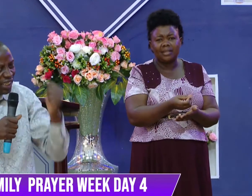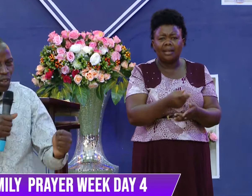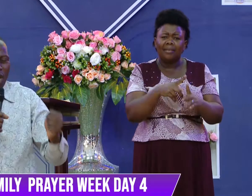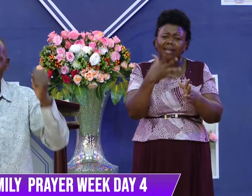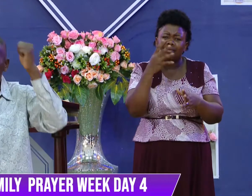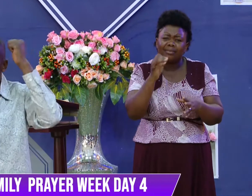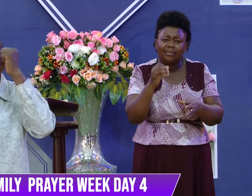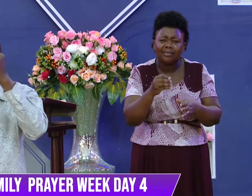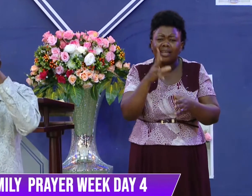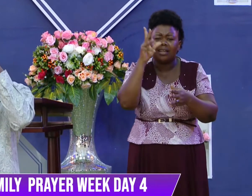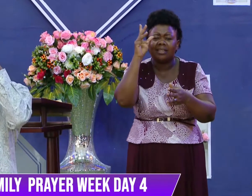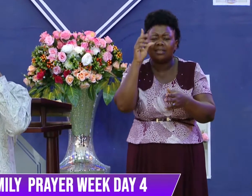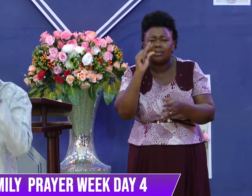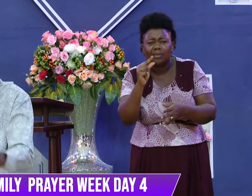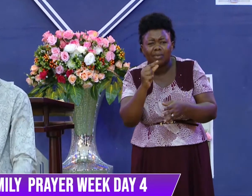it.